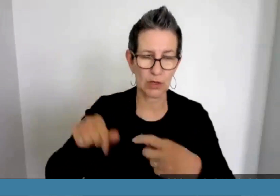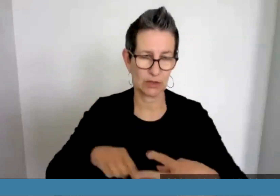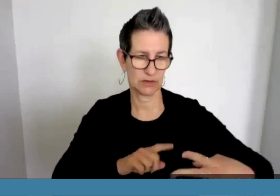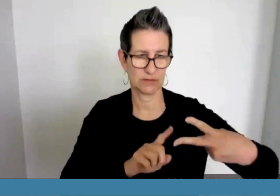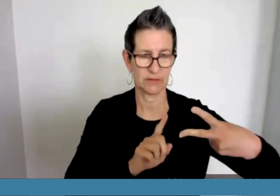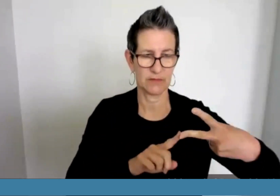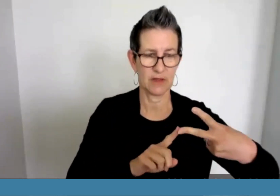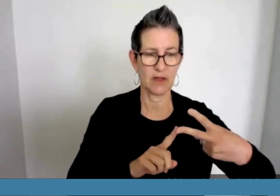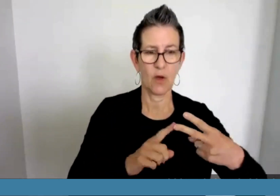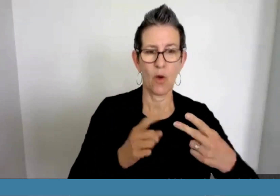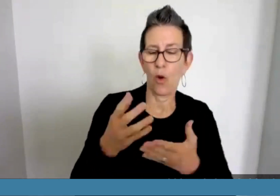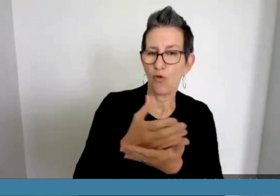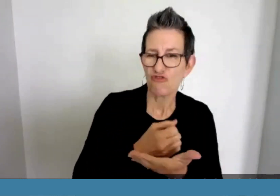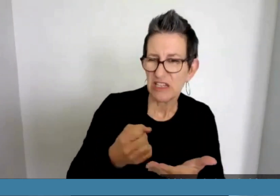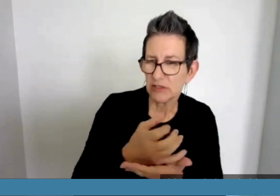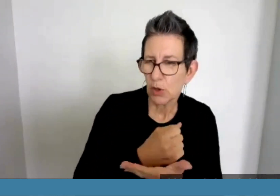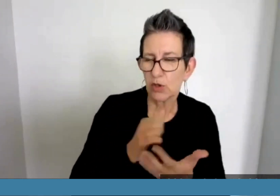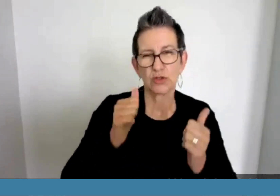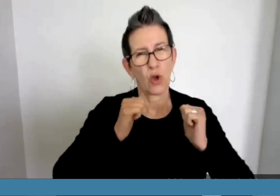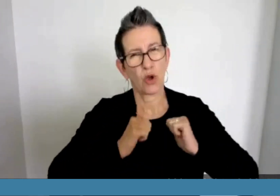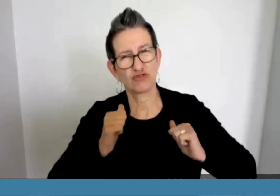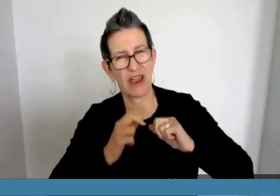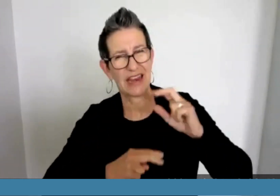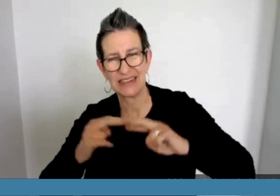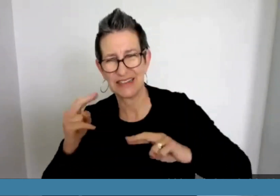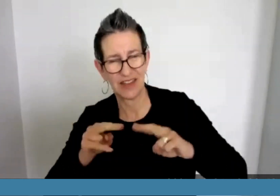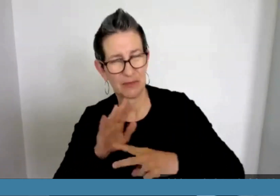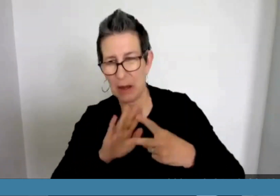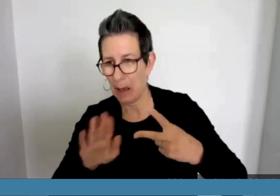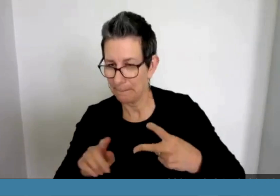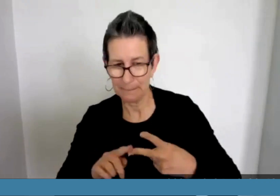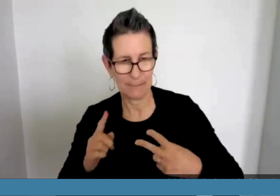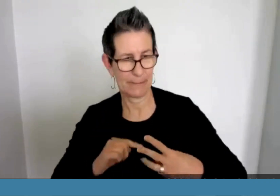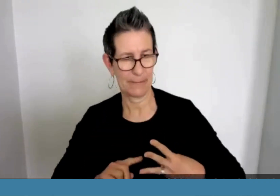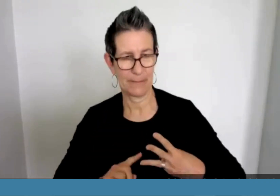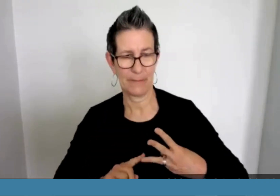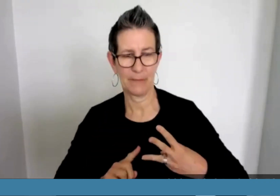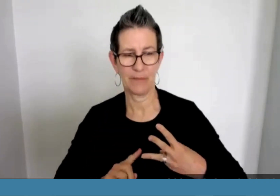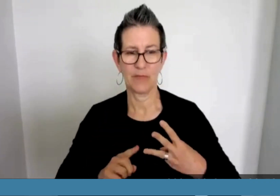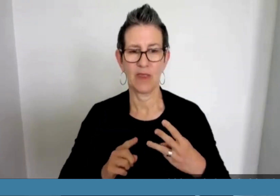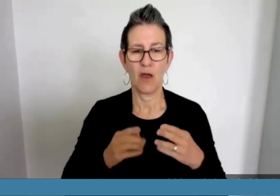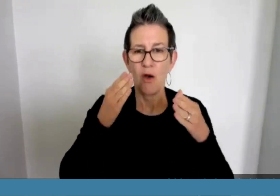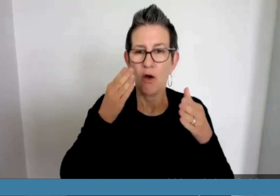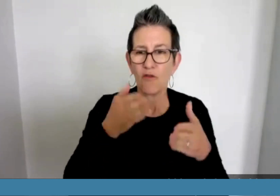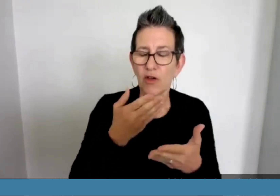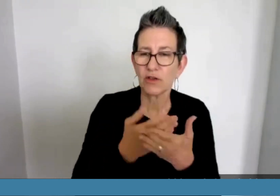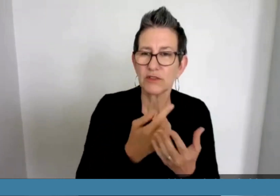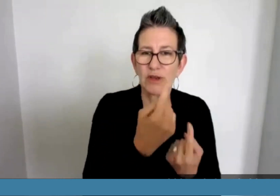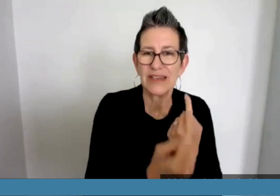development or that focus on individual solutions and ignore the systemic barriers.